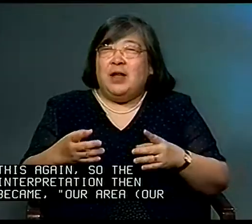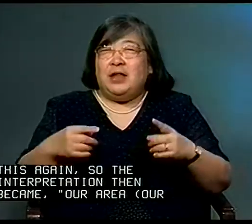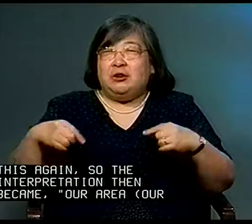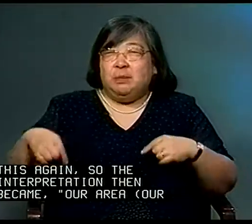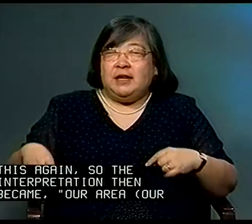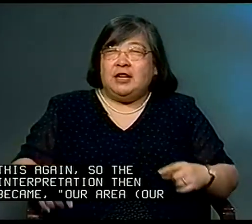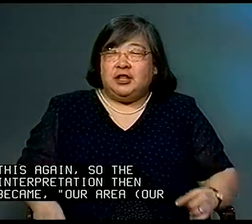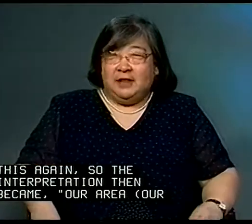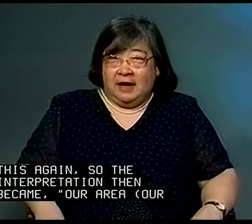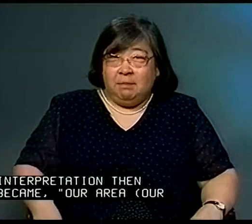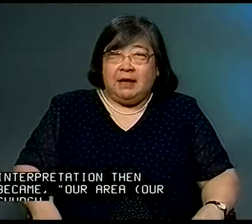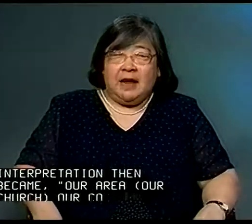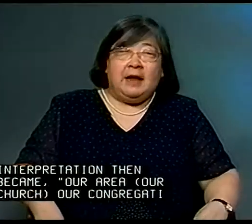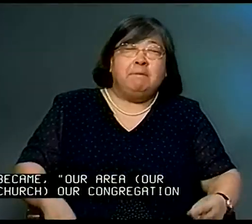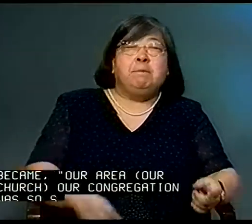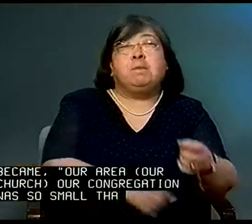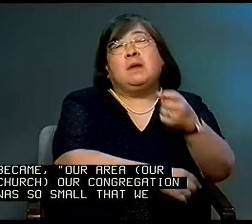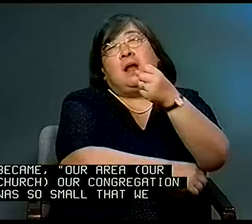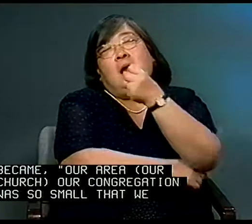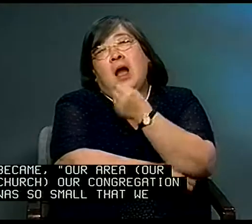the interpretation then became,